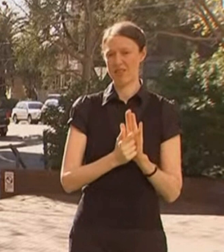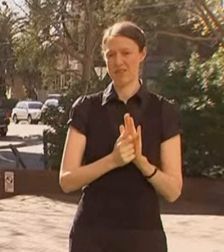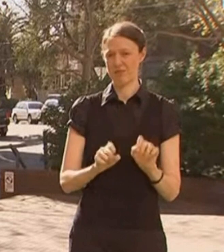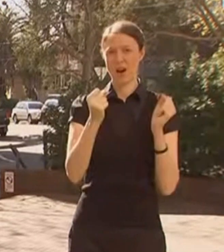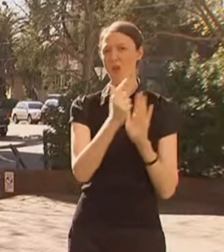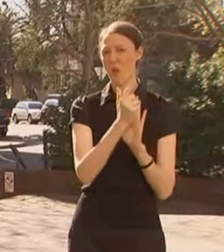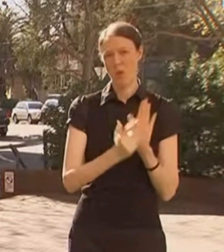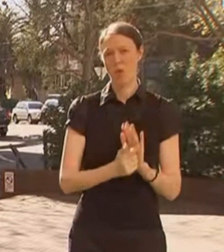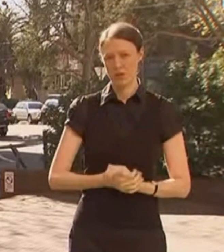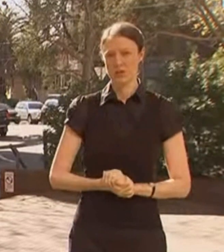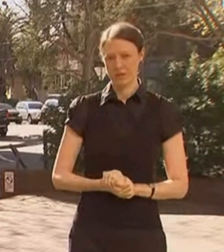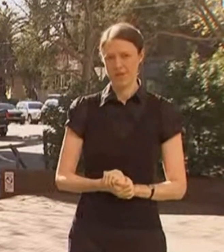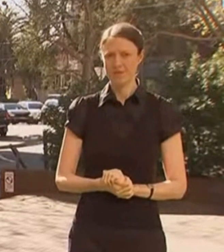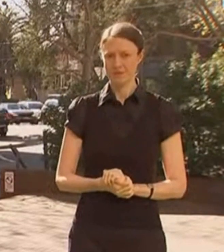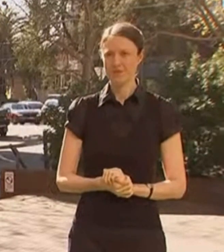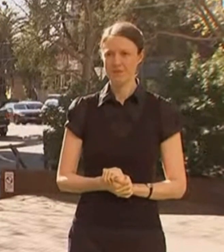a protest